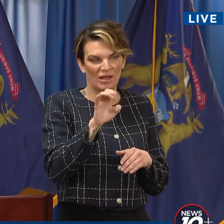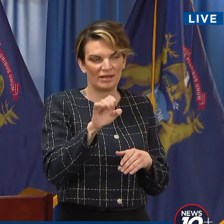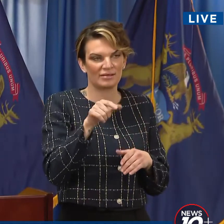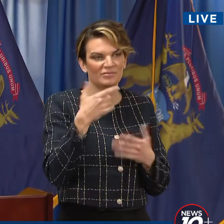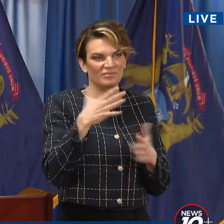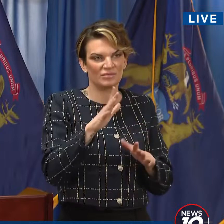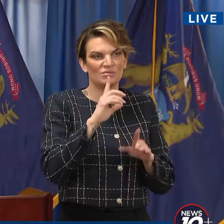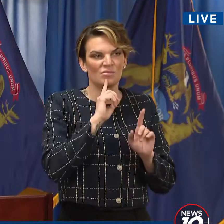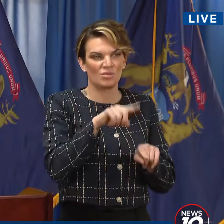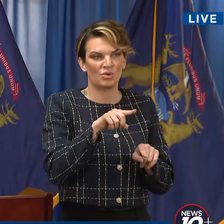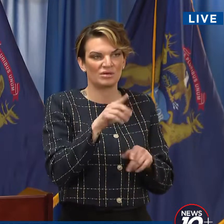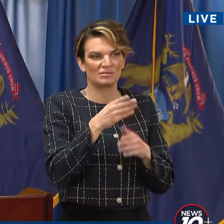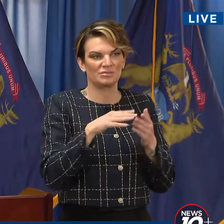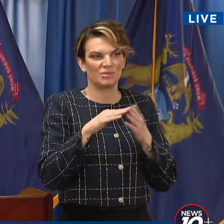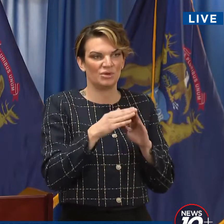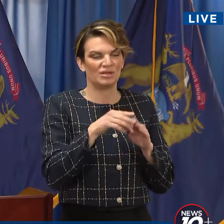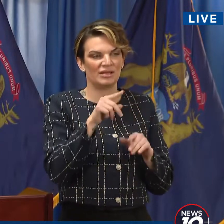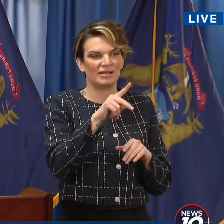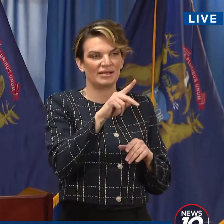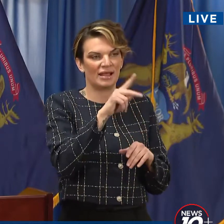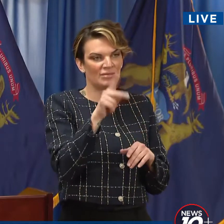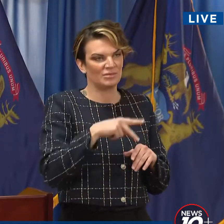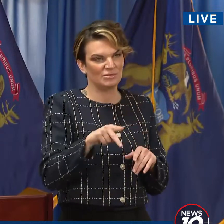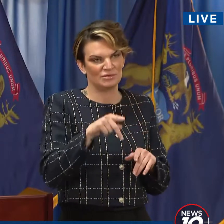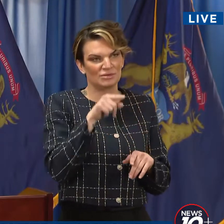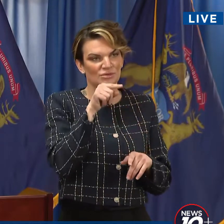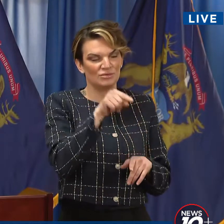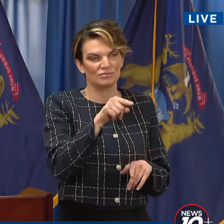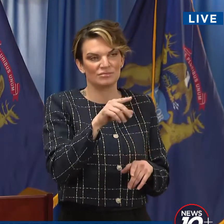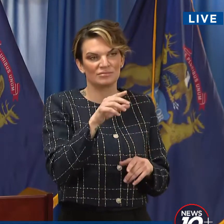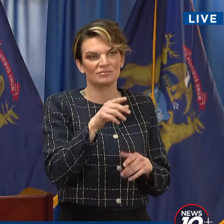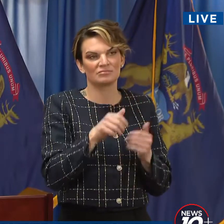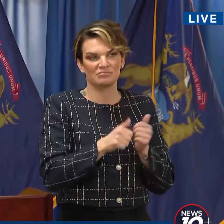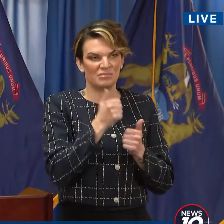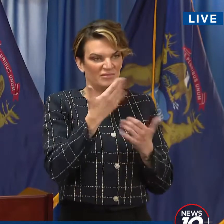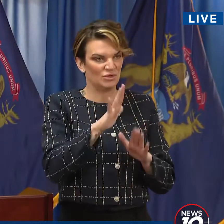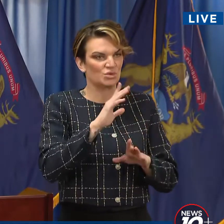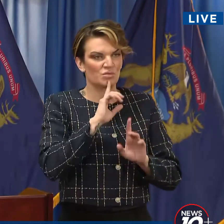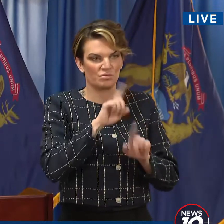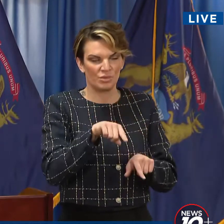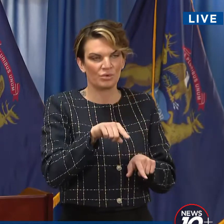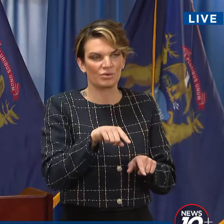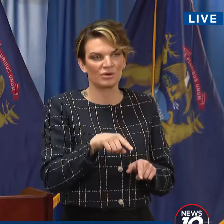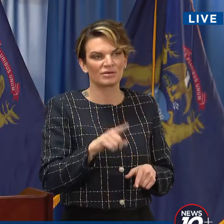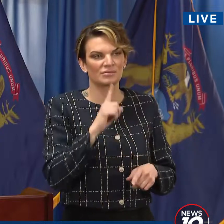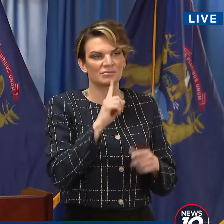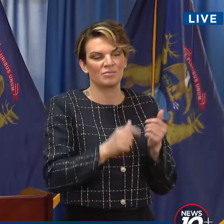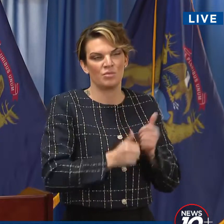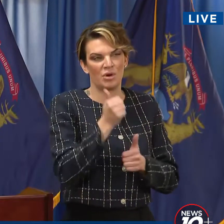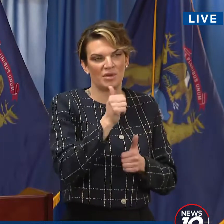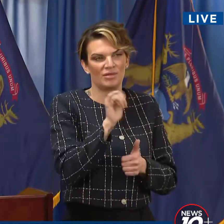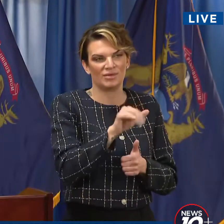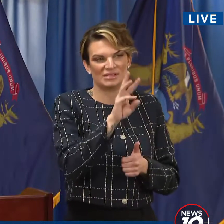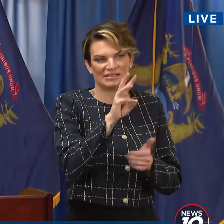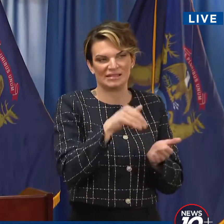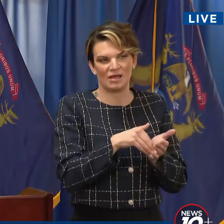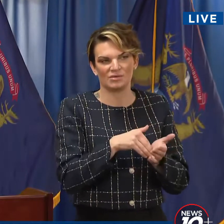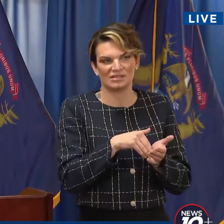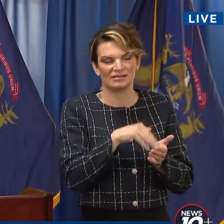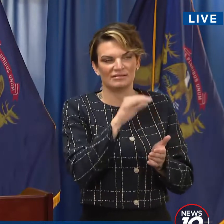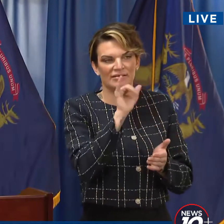reported, and still some communities in Kalamazoo County. I believe those have mostly been reported. So it's primarily those 6,000. But I